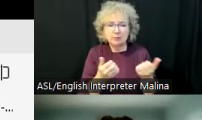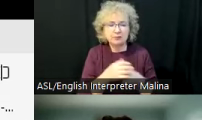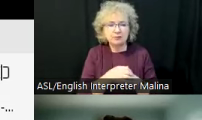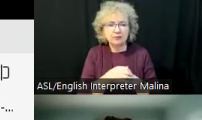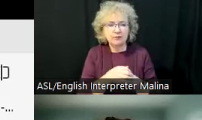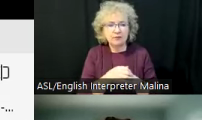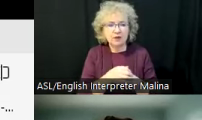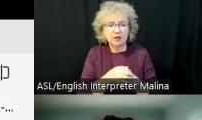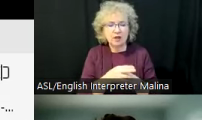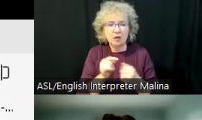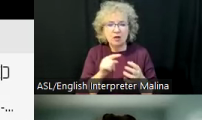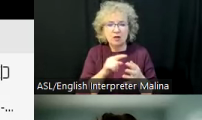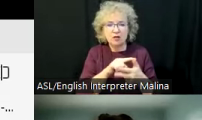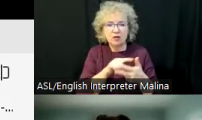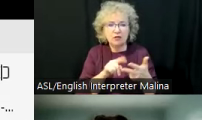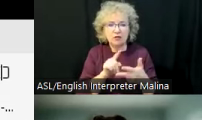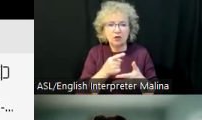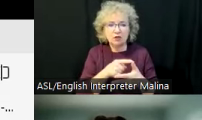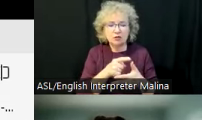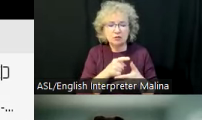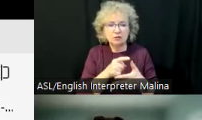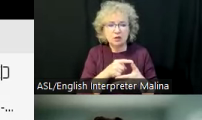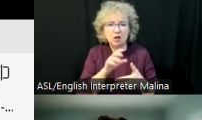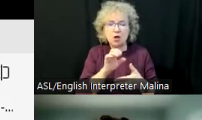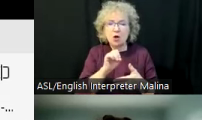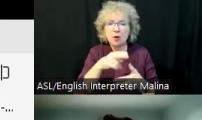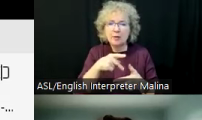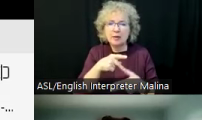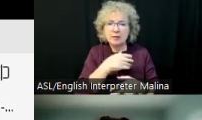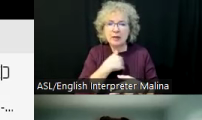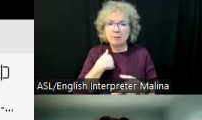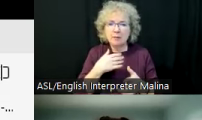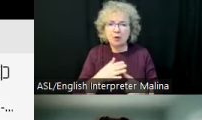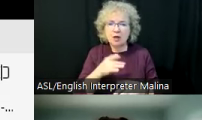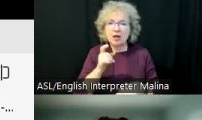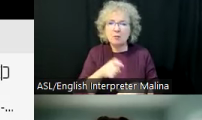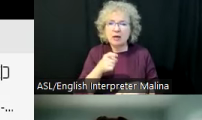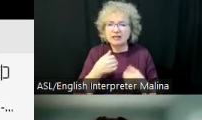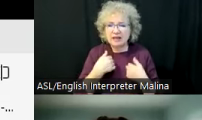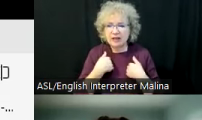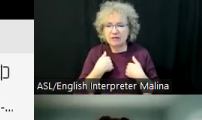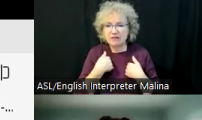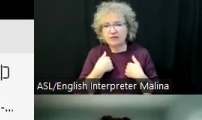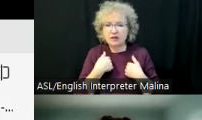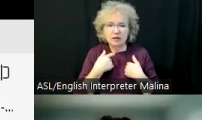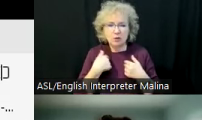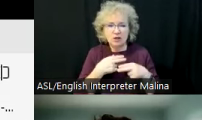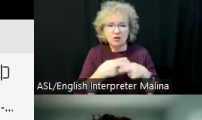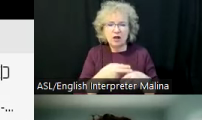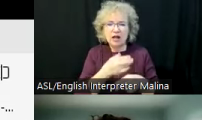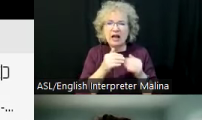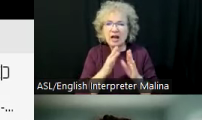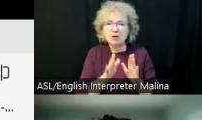kind of pillar is that the OHP member must have what we're calling a housing clinical risk